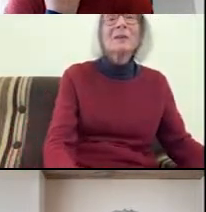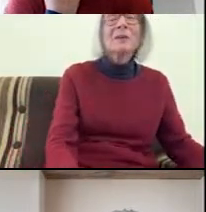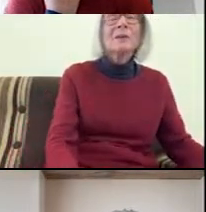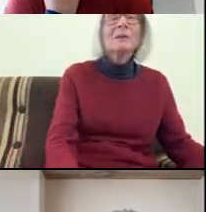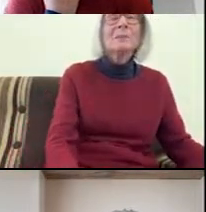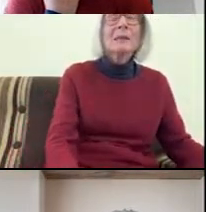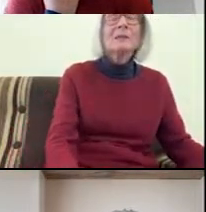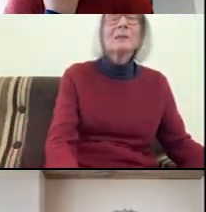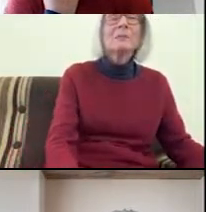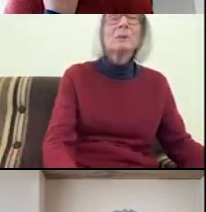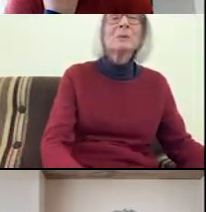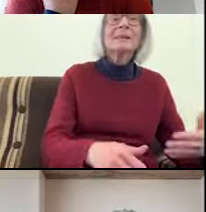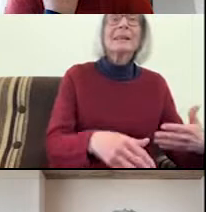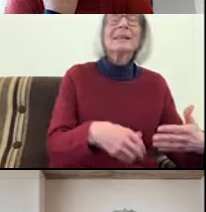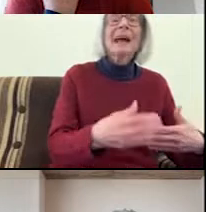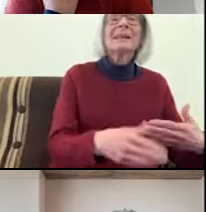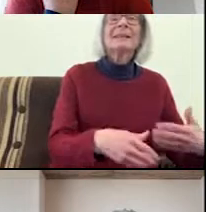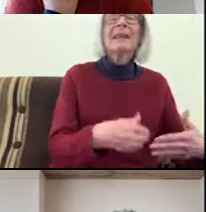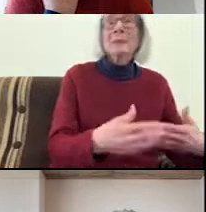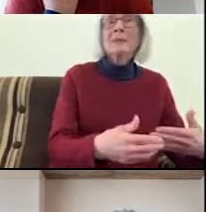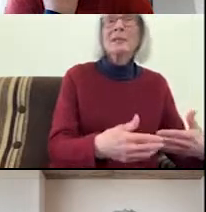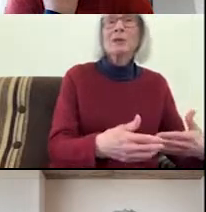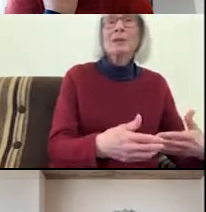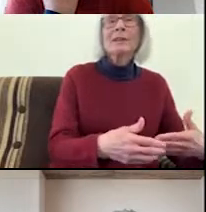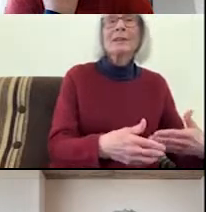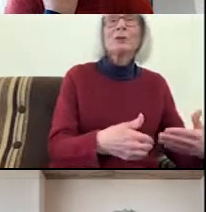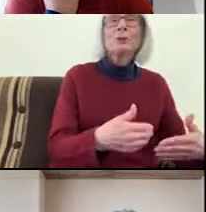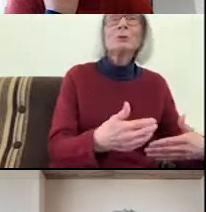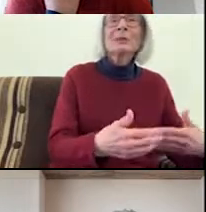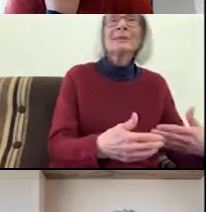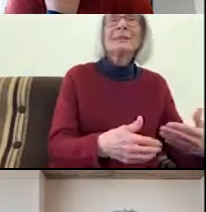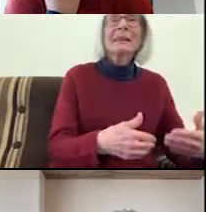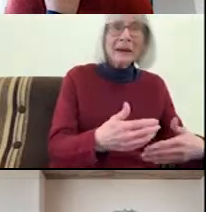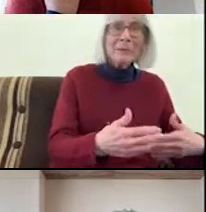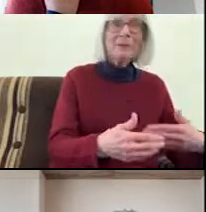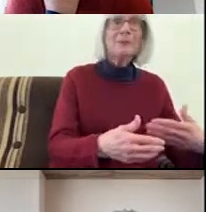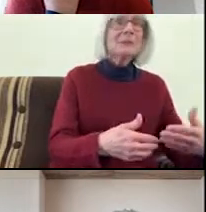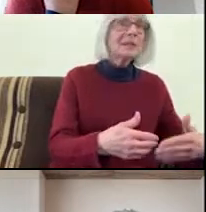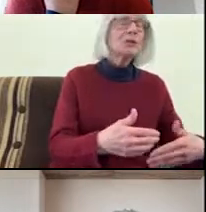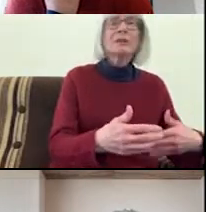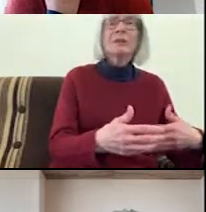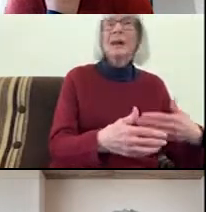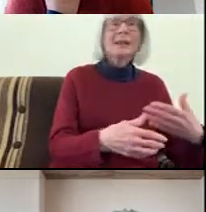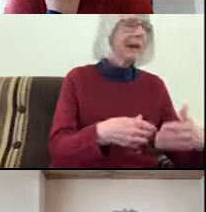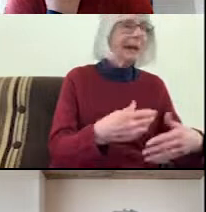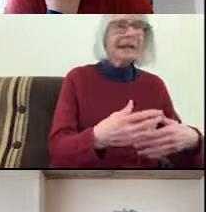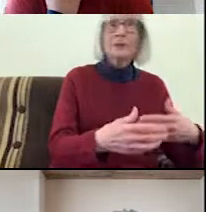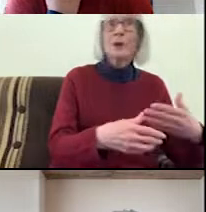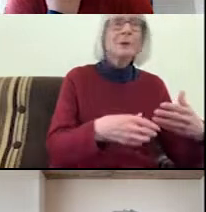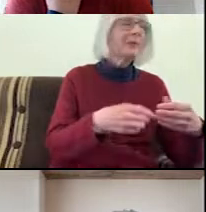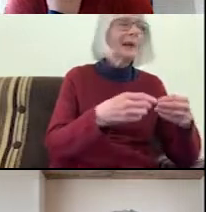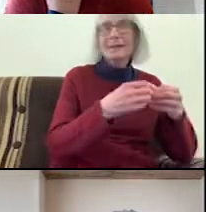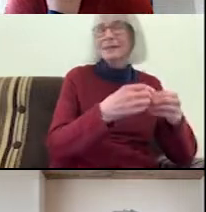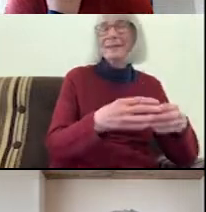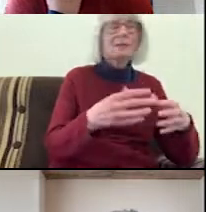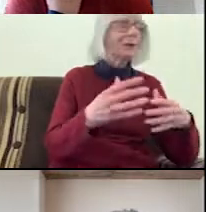I think one of the real benefits of books is it allows that repetition. Children love the repetition, they gain